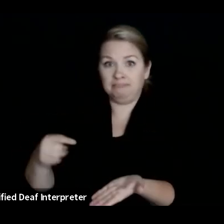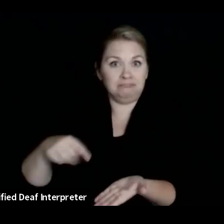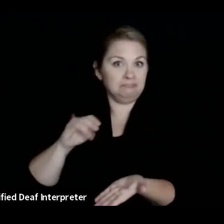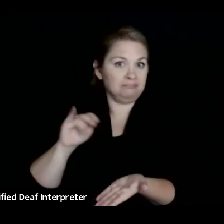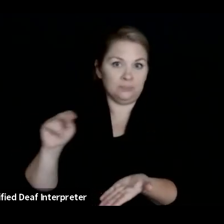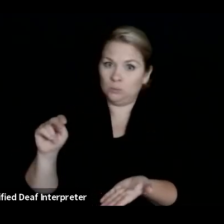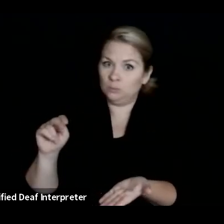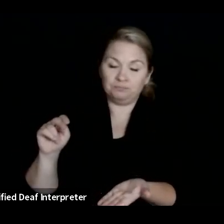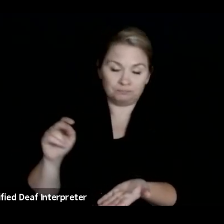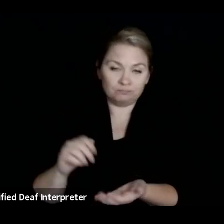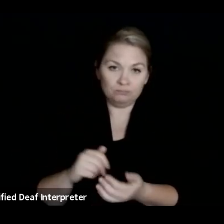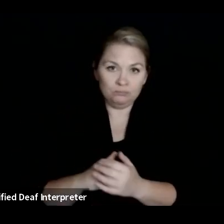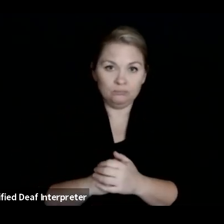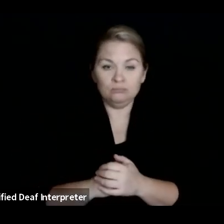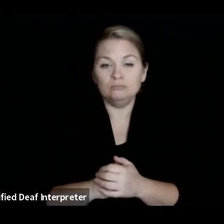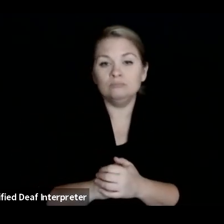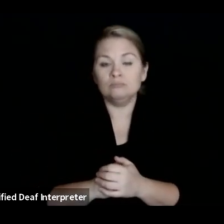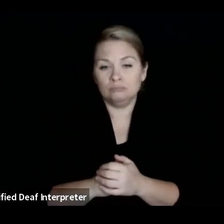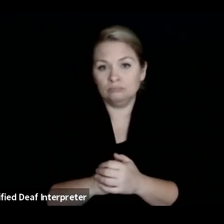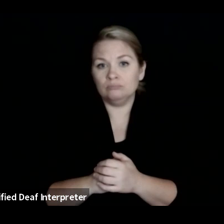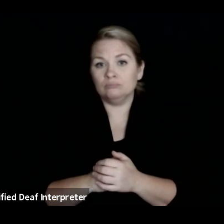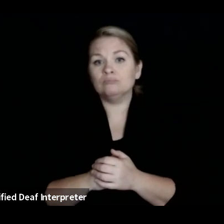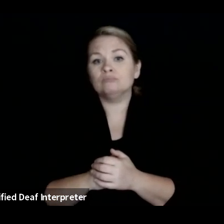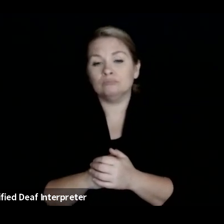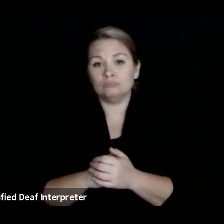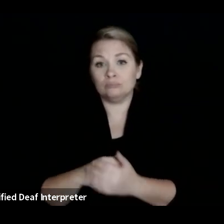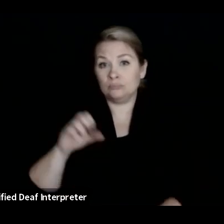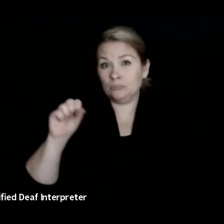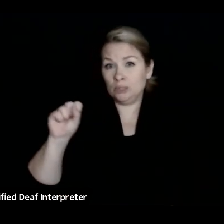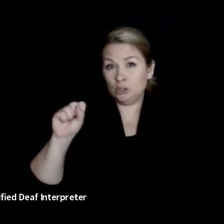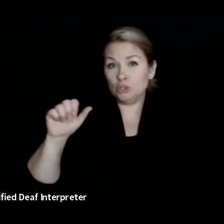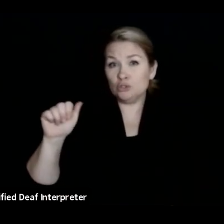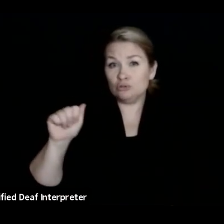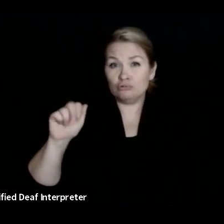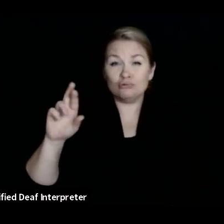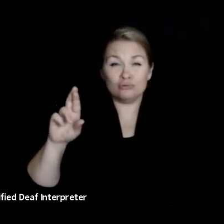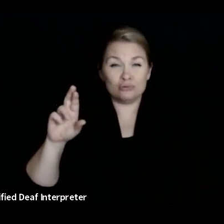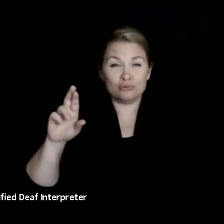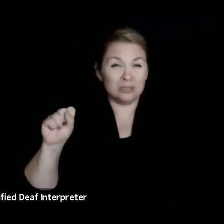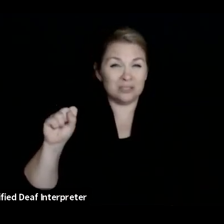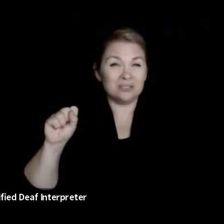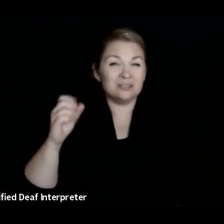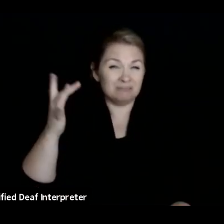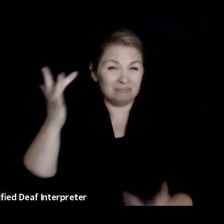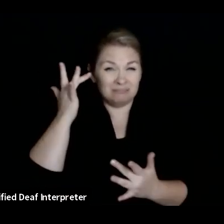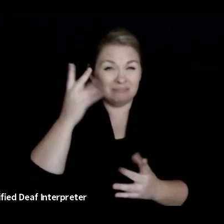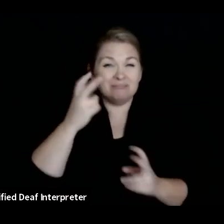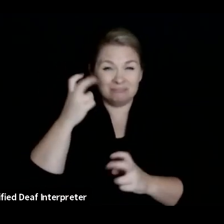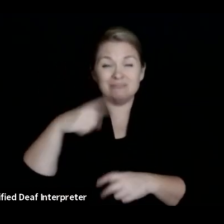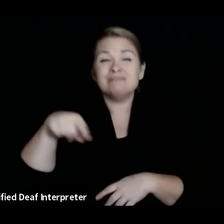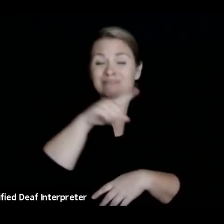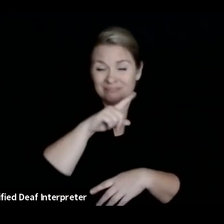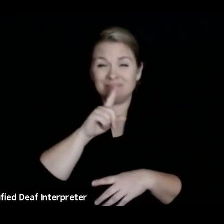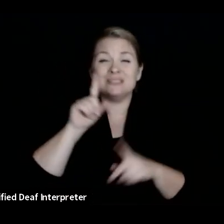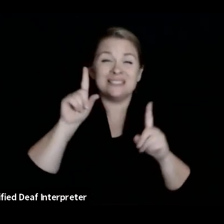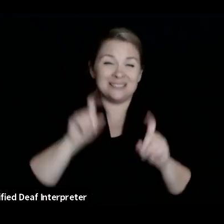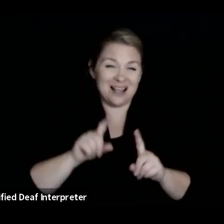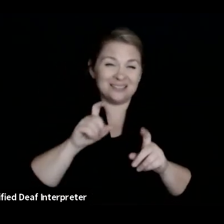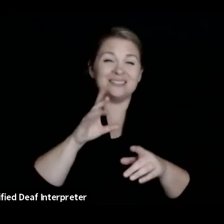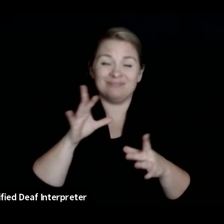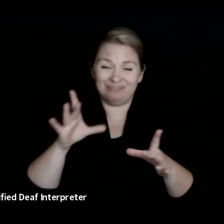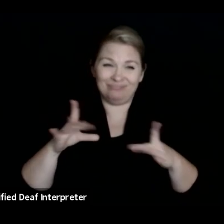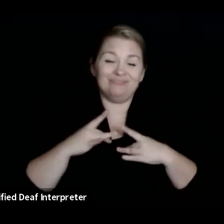virus that causes COVID-19. The 2 that tested negative had clear epidemiologic links to known